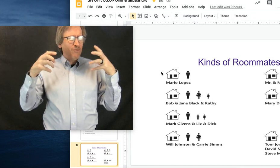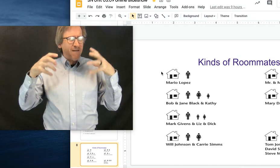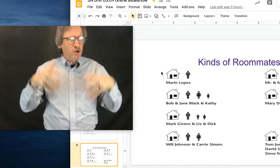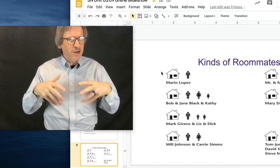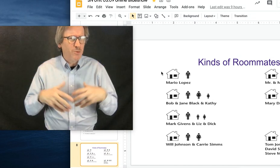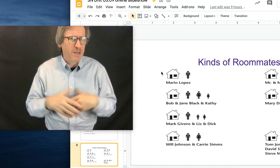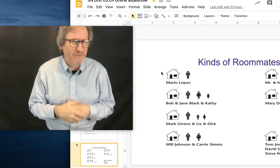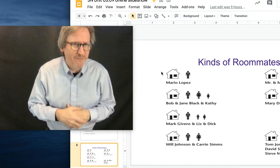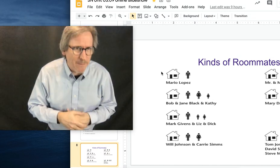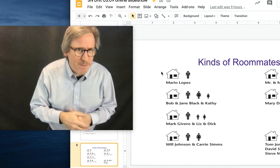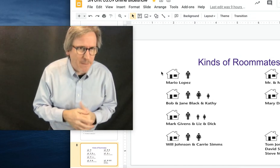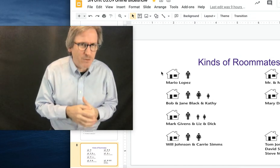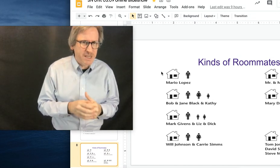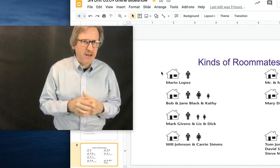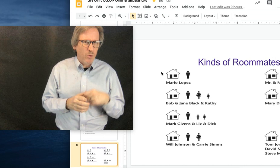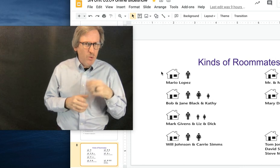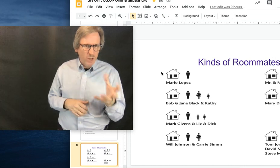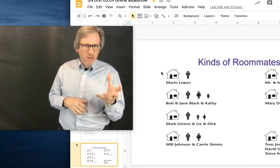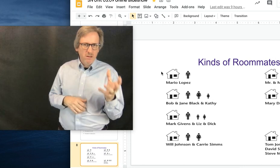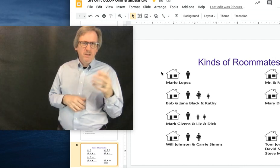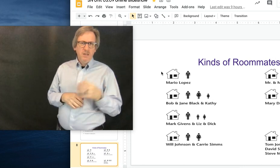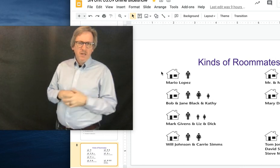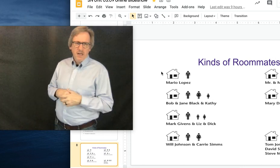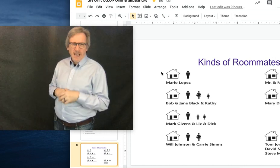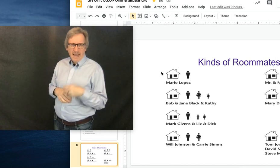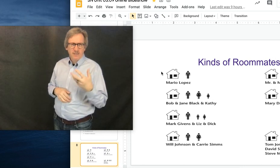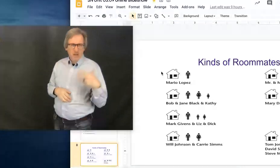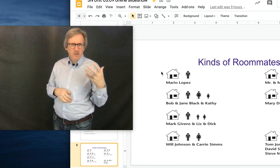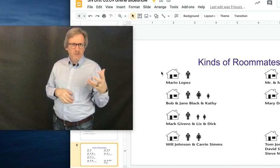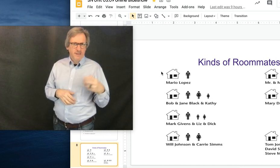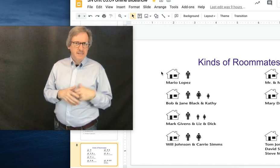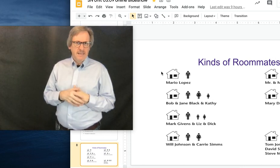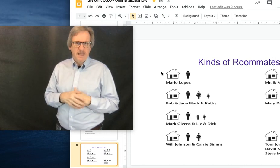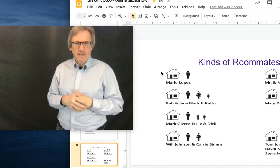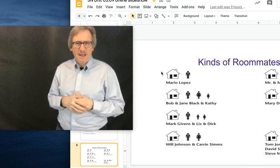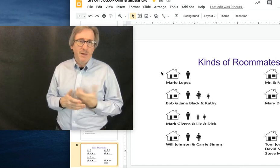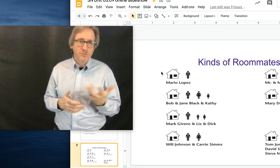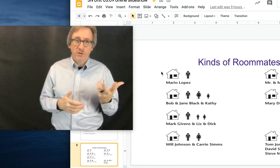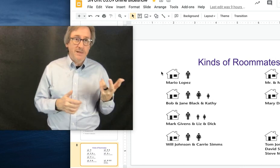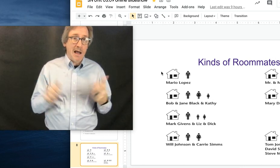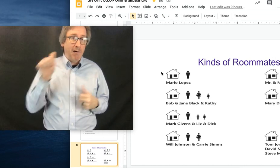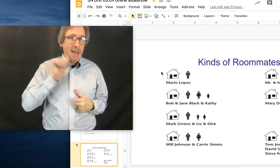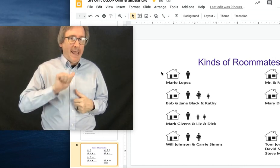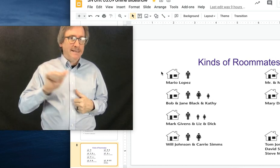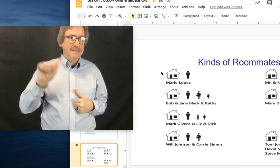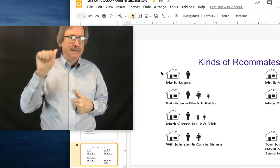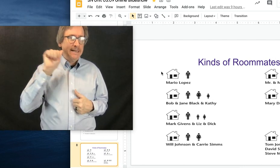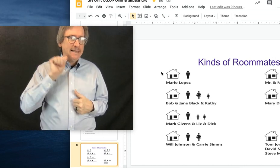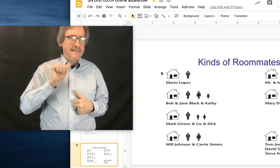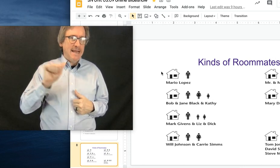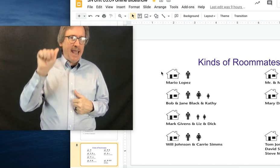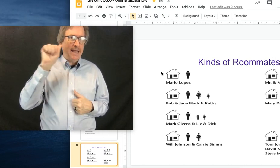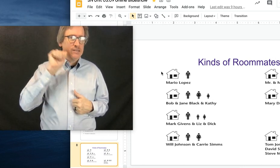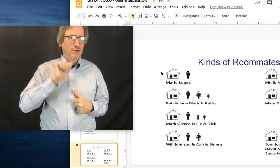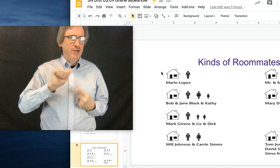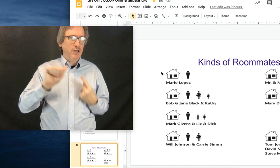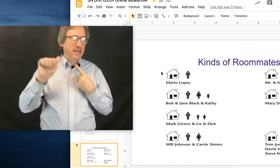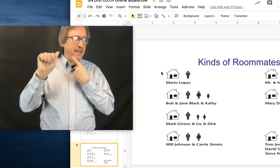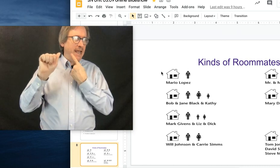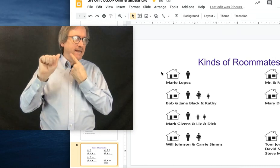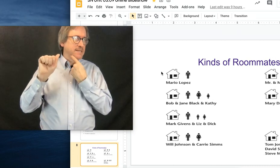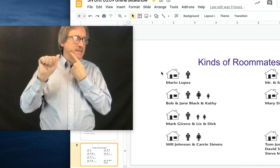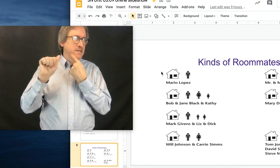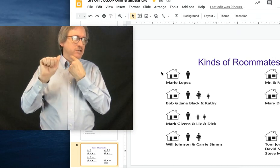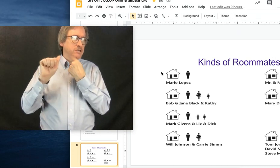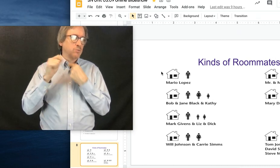We haven't gone into a lot of family members yet. We will. Aunt, uncle, things like that. I might as well do it now. Aunt is an A